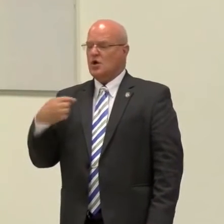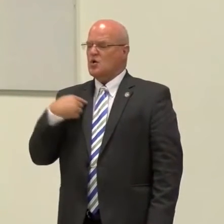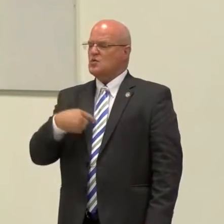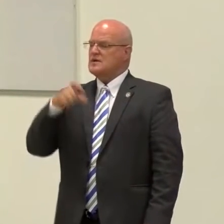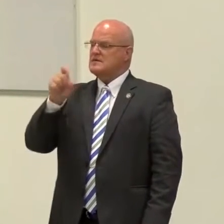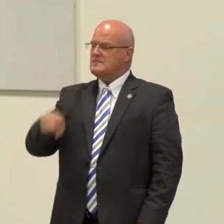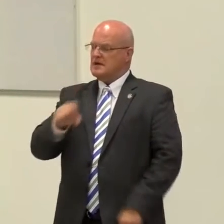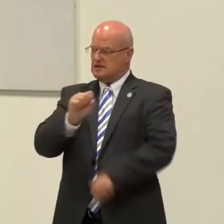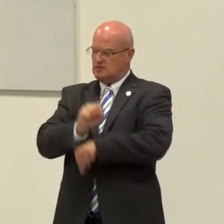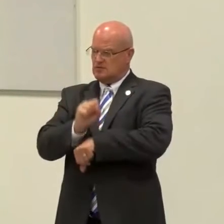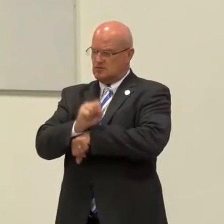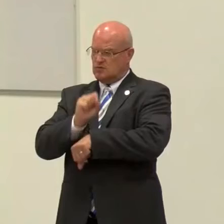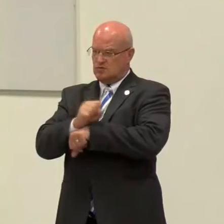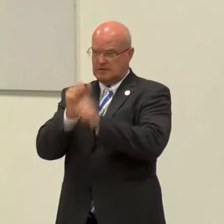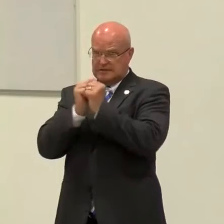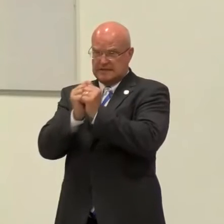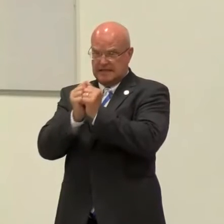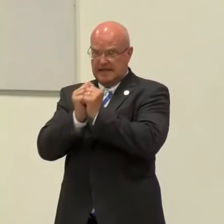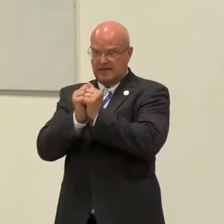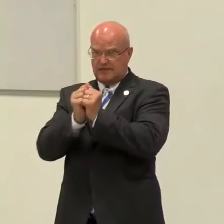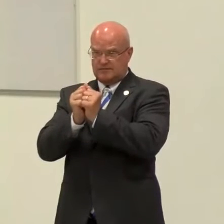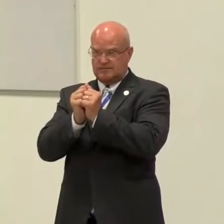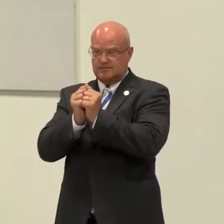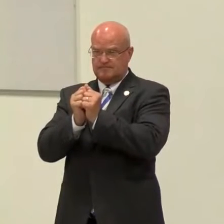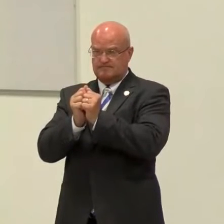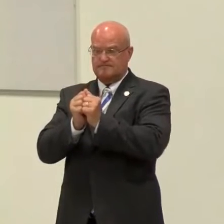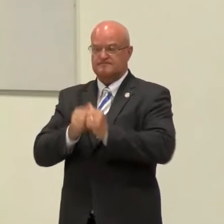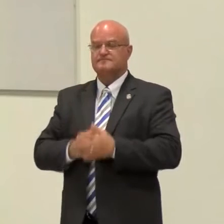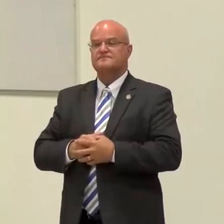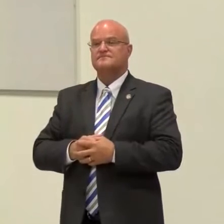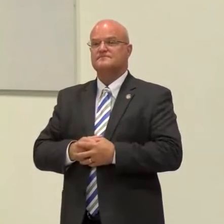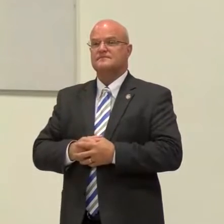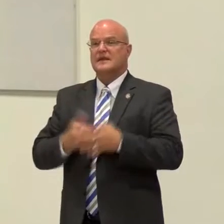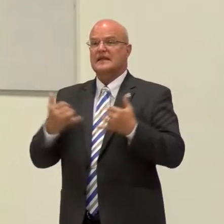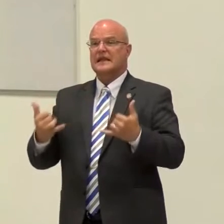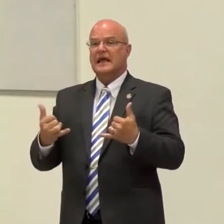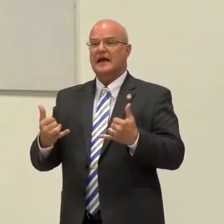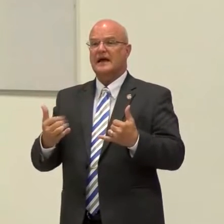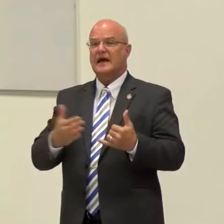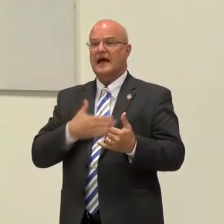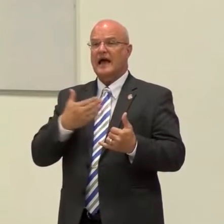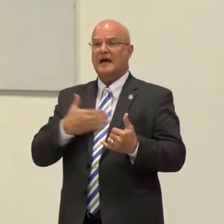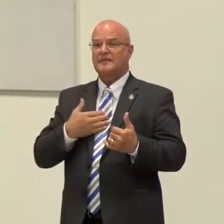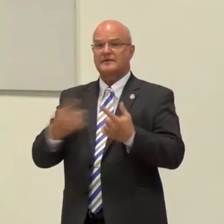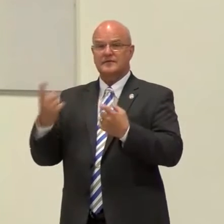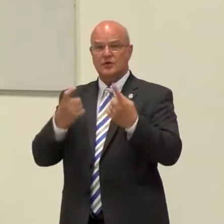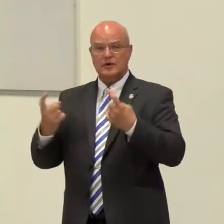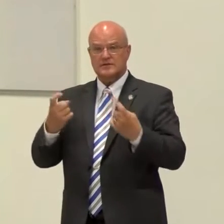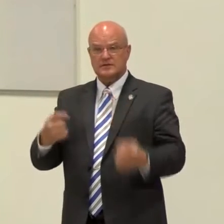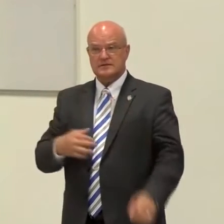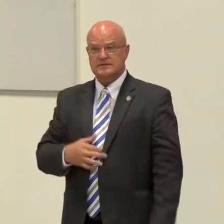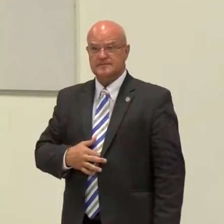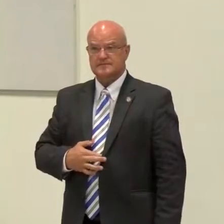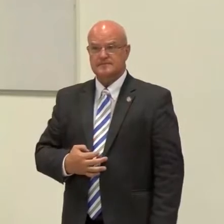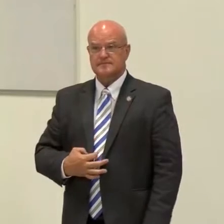have to work very hard here in the state continuously. With that, we'll be happy to take any questions.